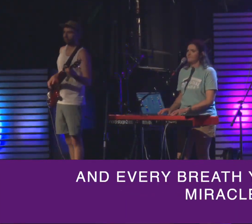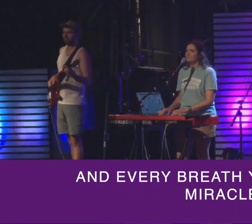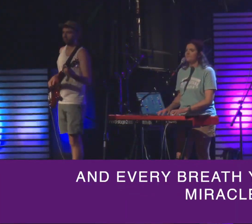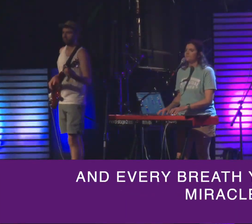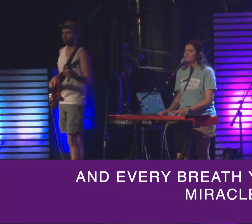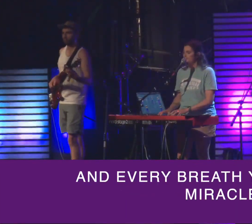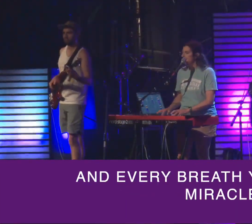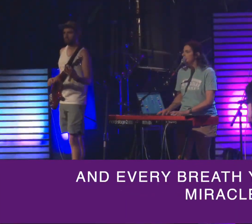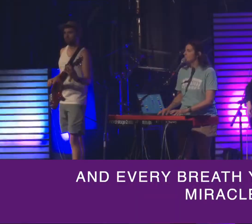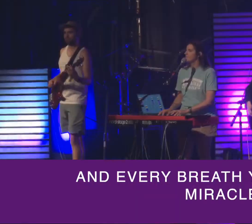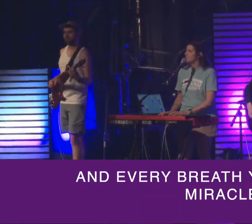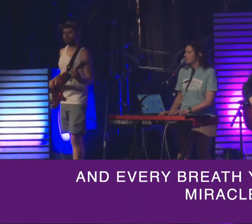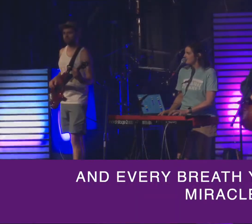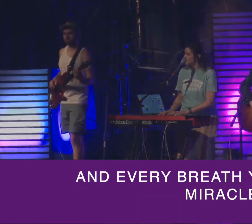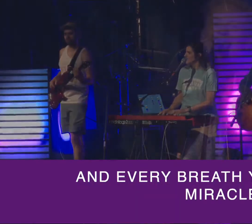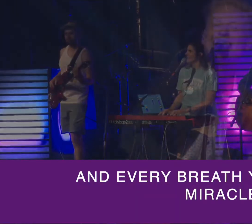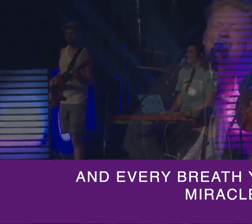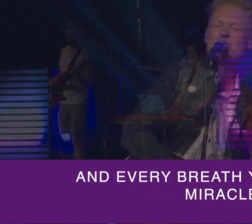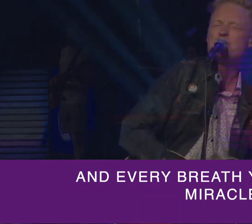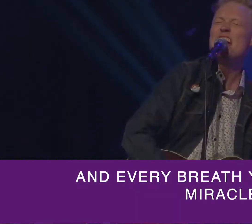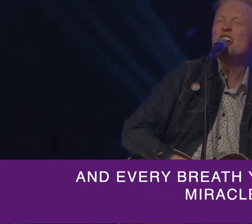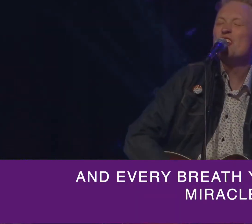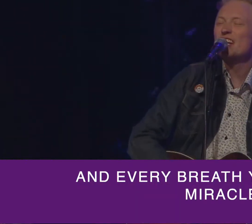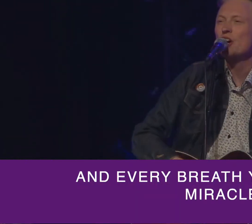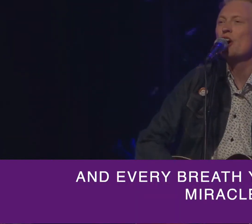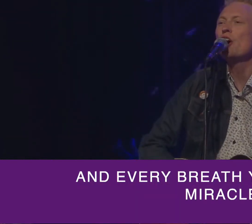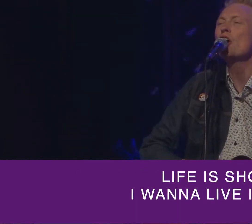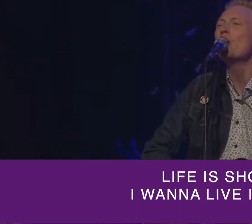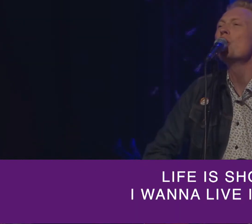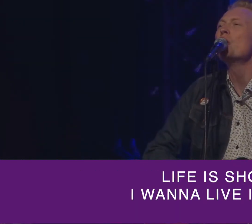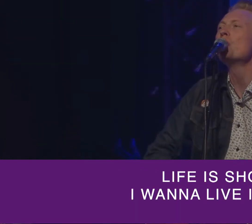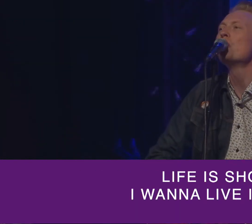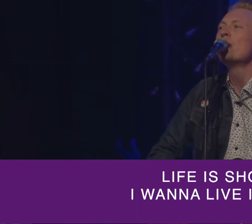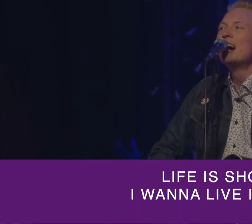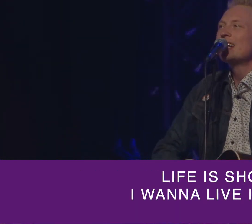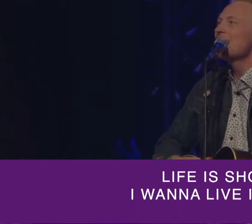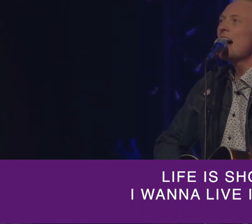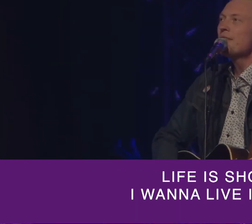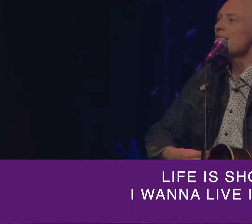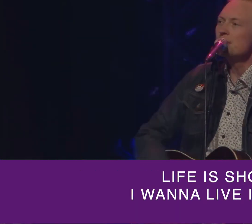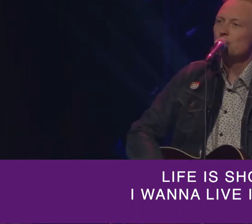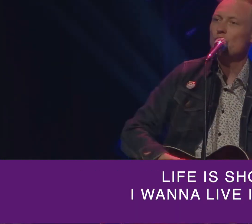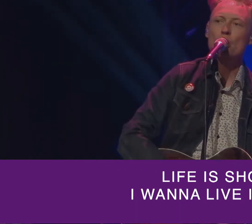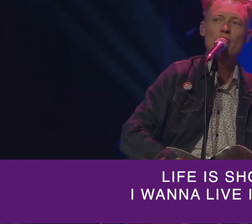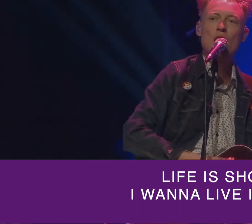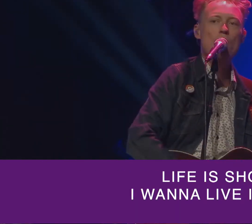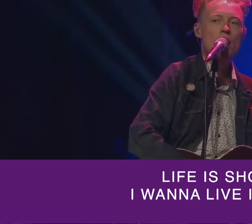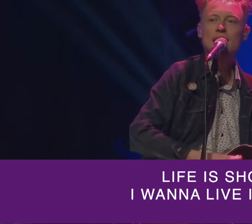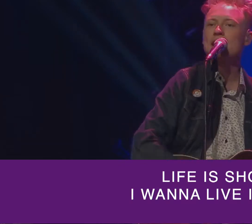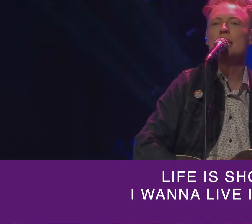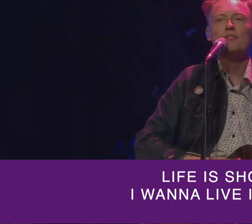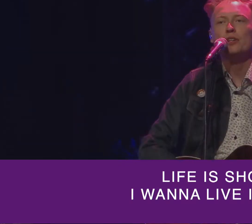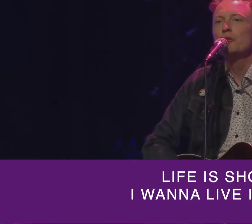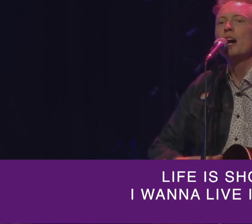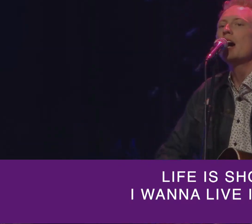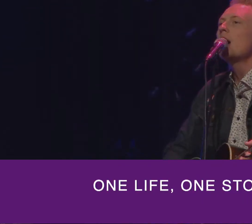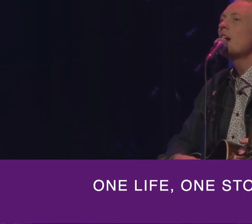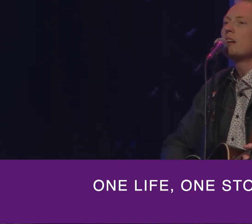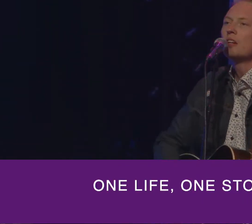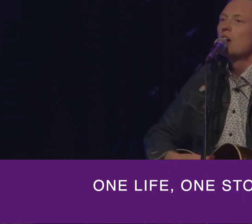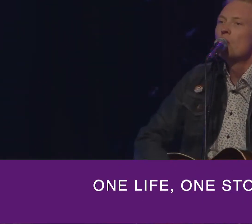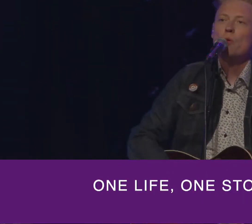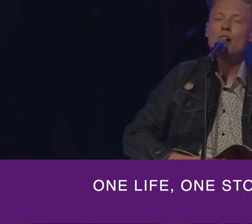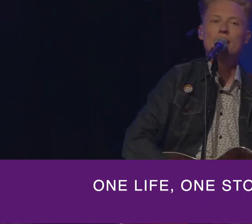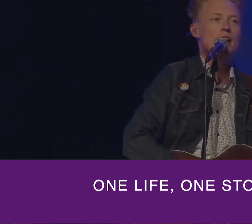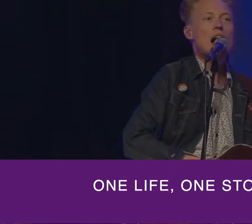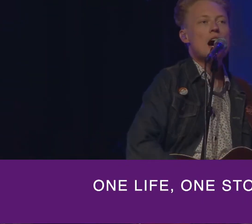yeah. Oh, every breath that you take is a miracle. Life is short, I wanna live it